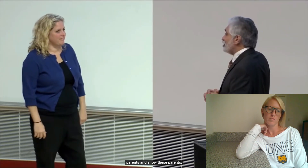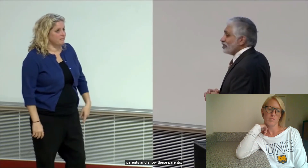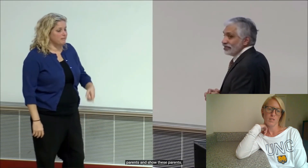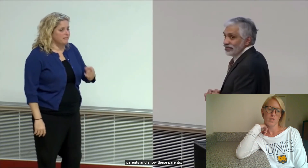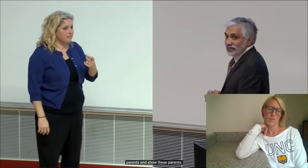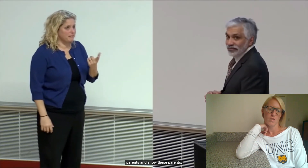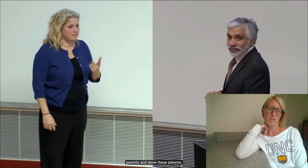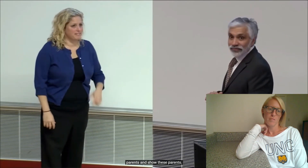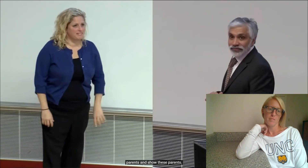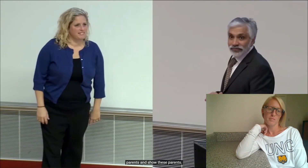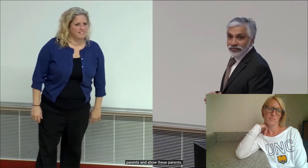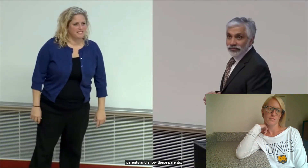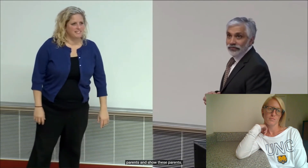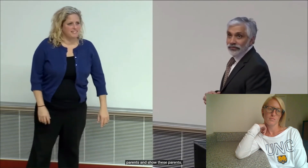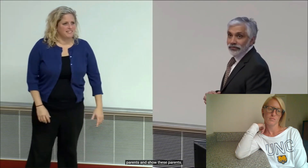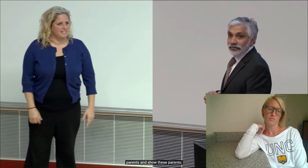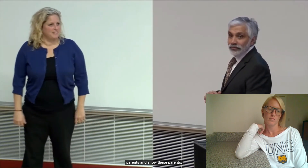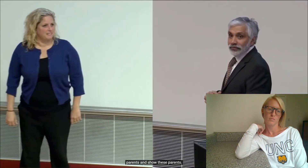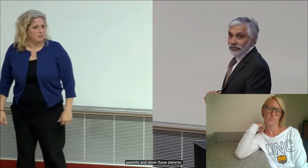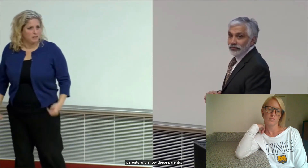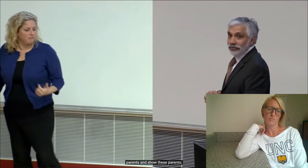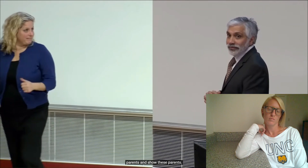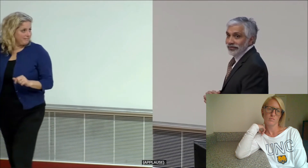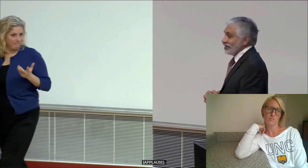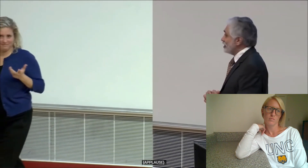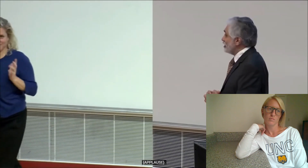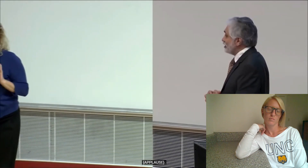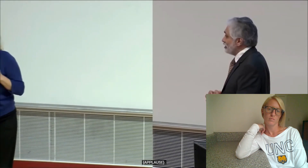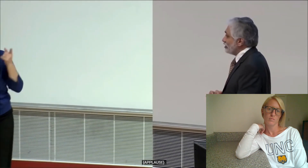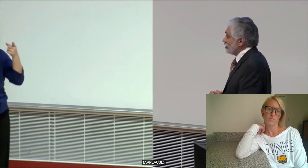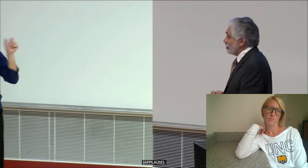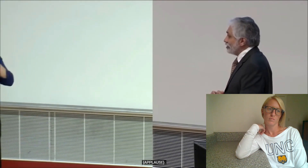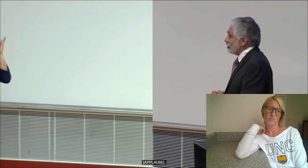these parents and show these parents.